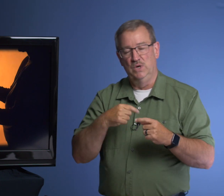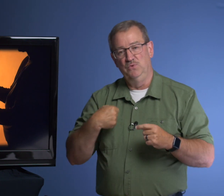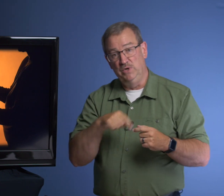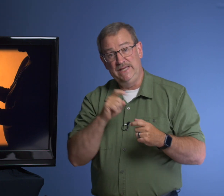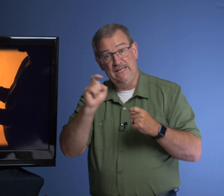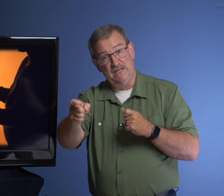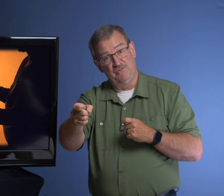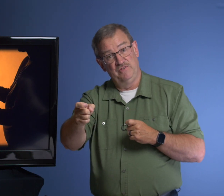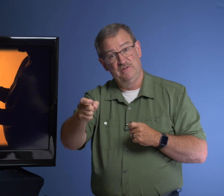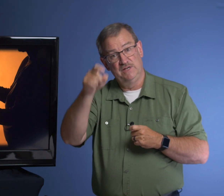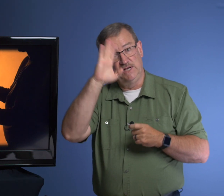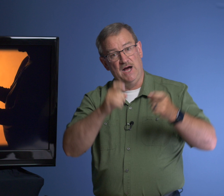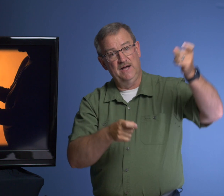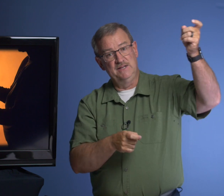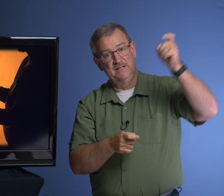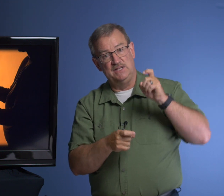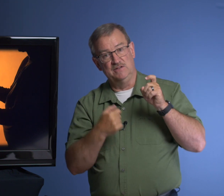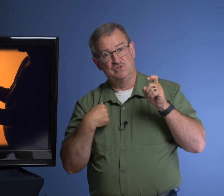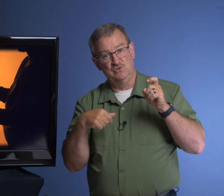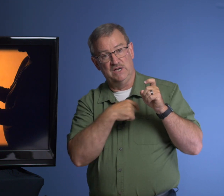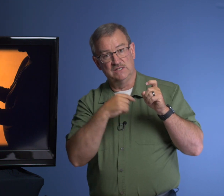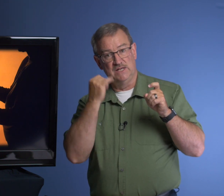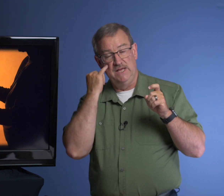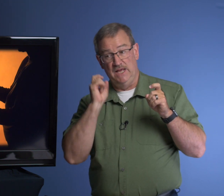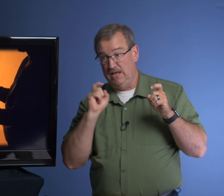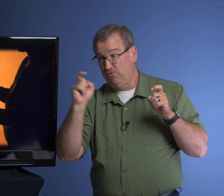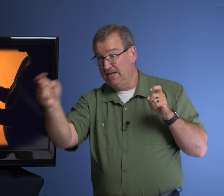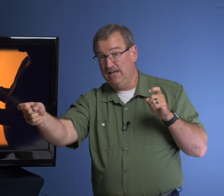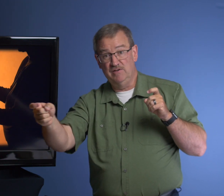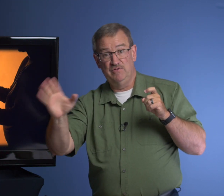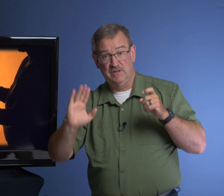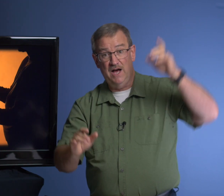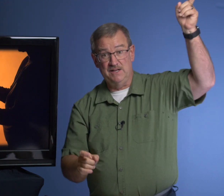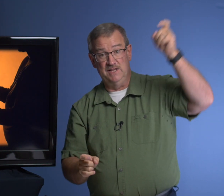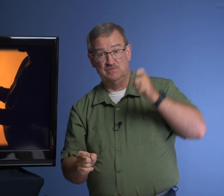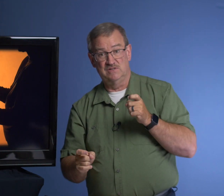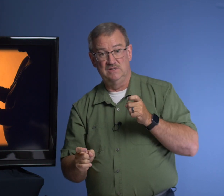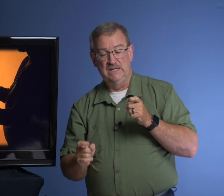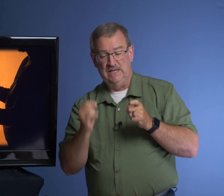When we give, God gives to us. If we give, God gives.